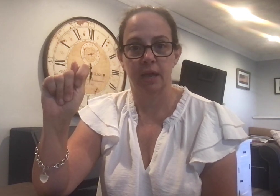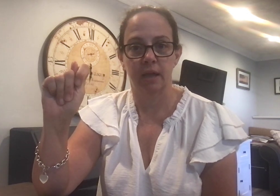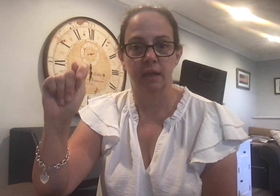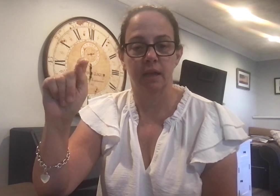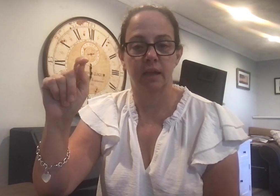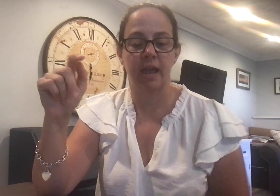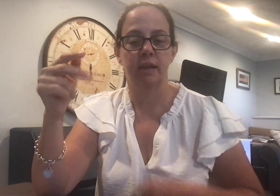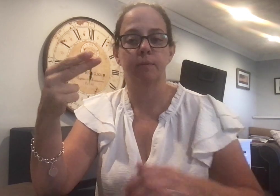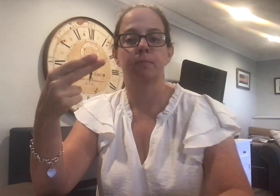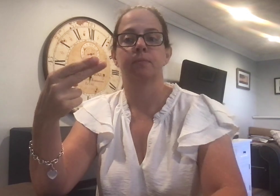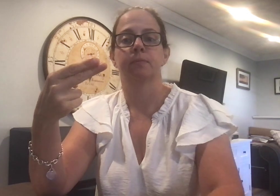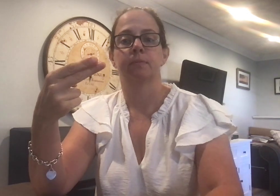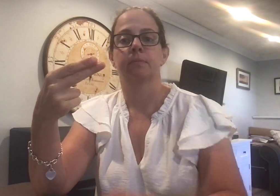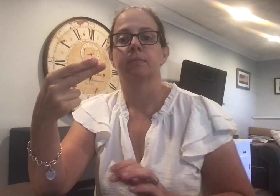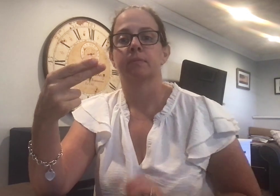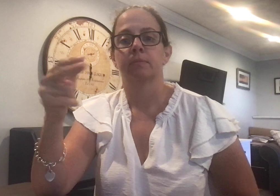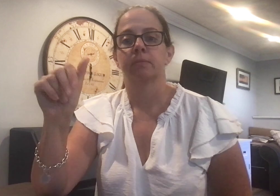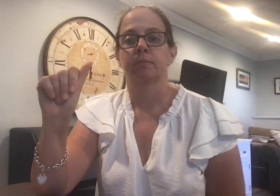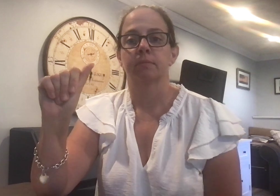Okay, again.